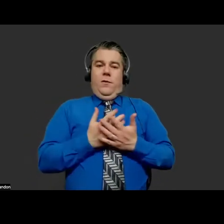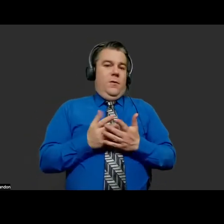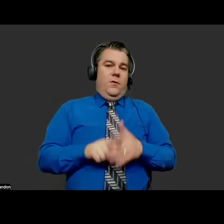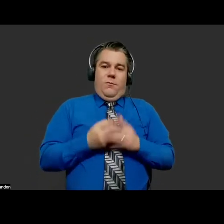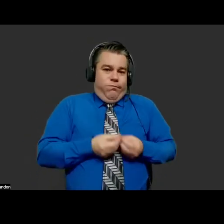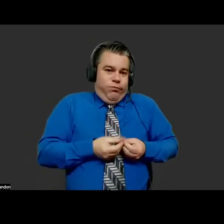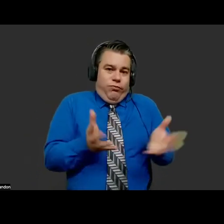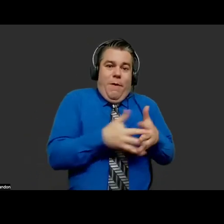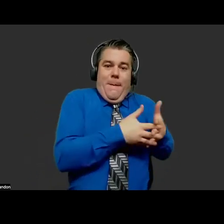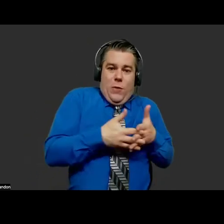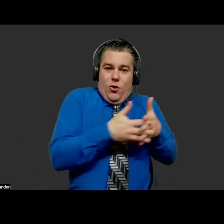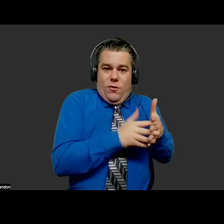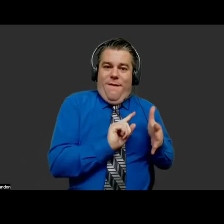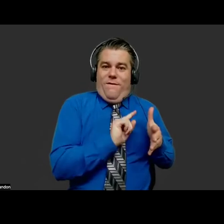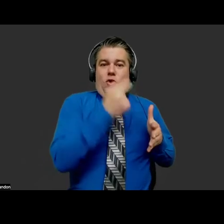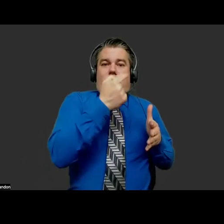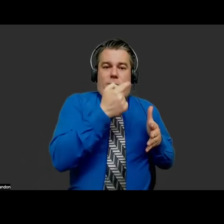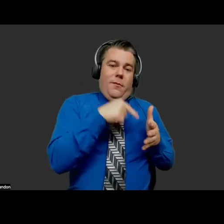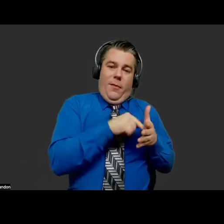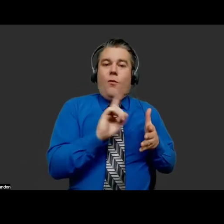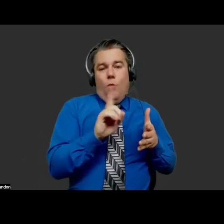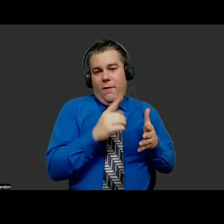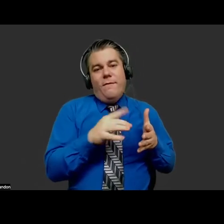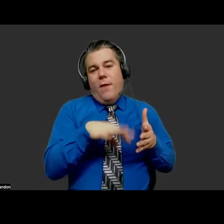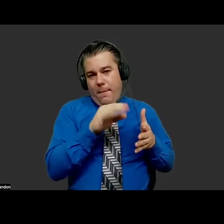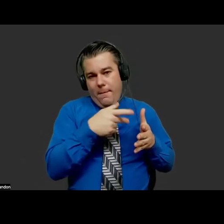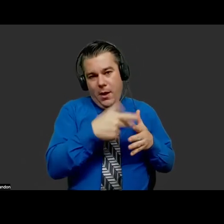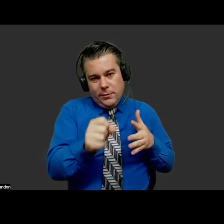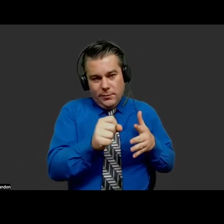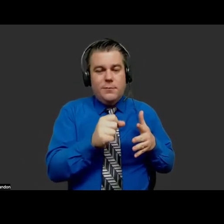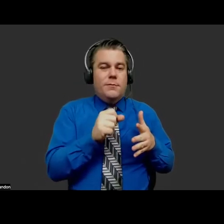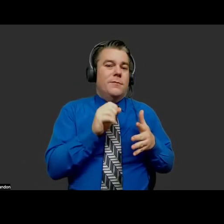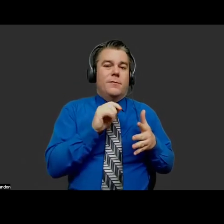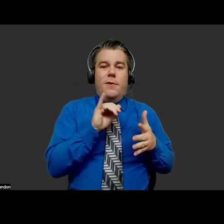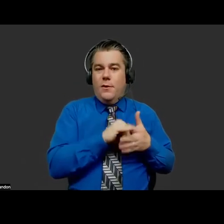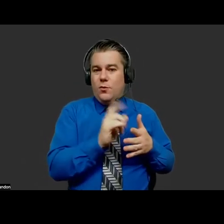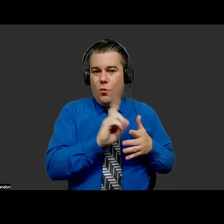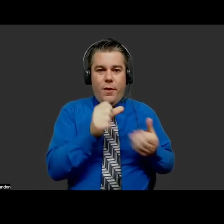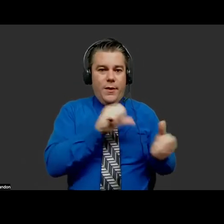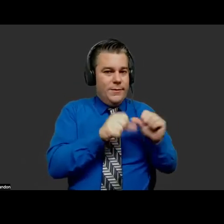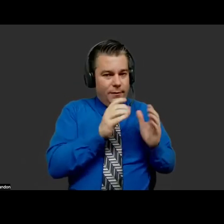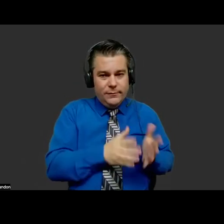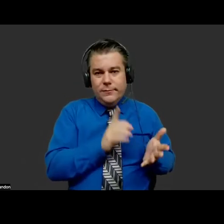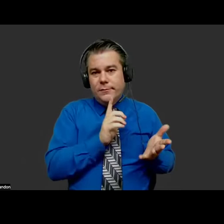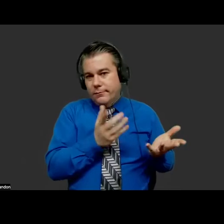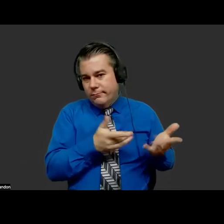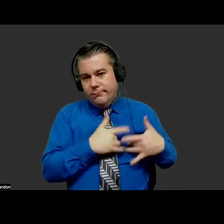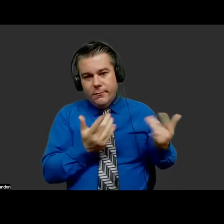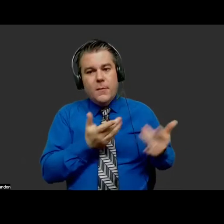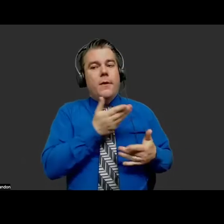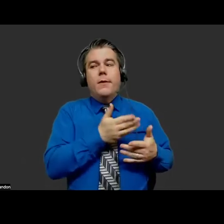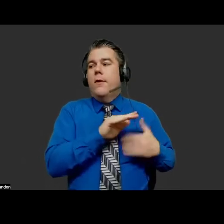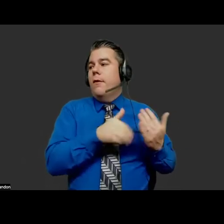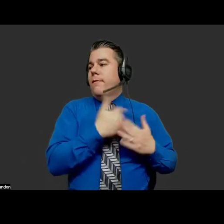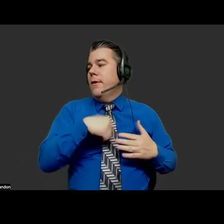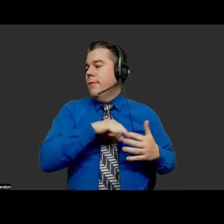first, because that's where Plexus is. That's where our scientists are, and all of our, oh